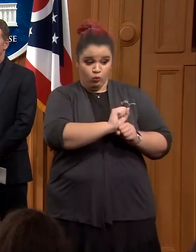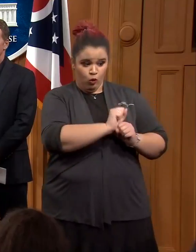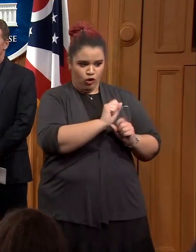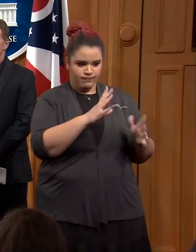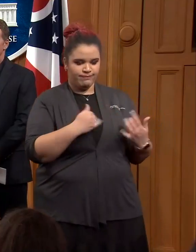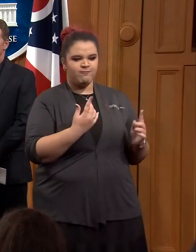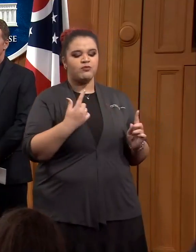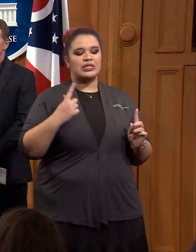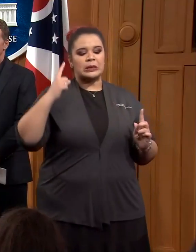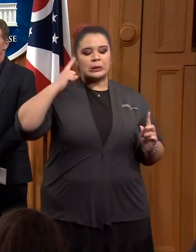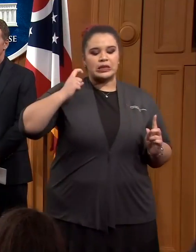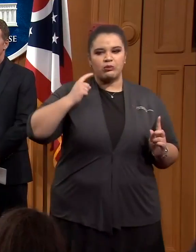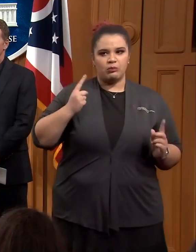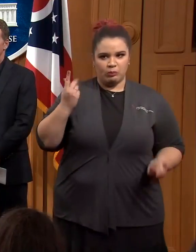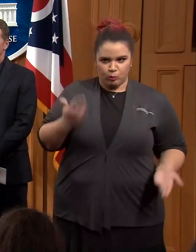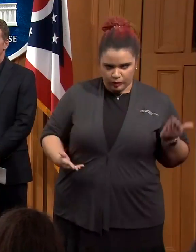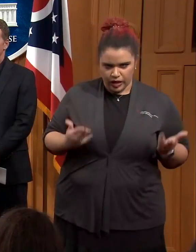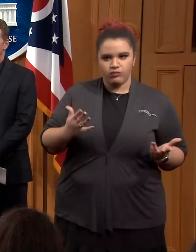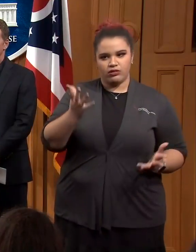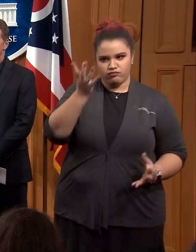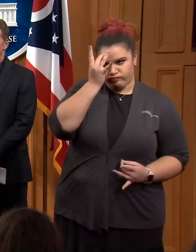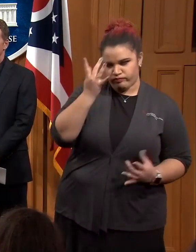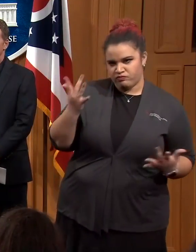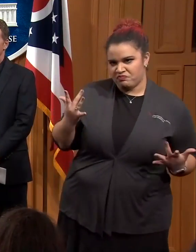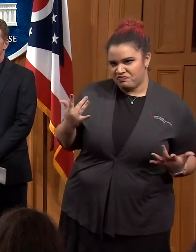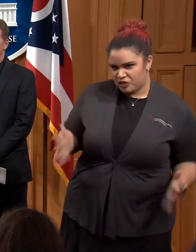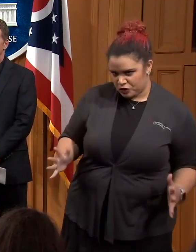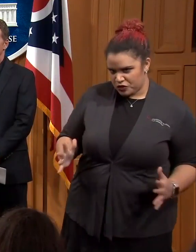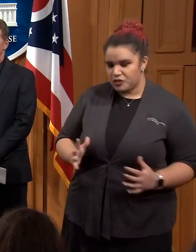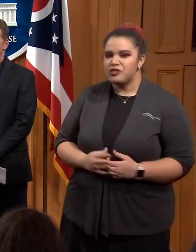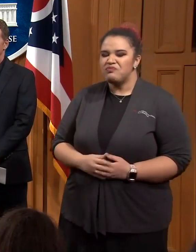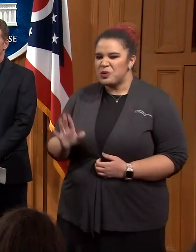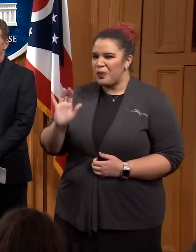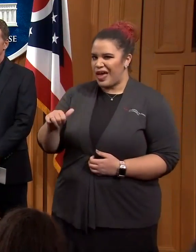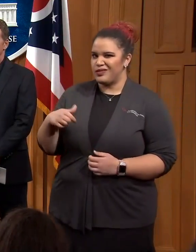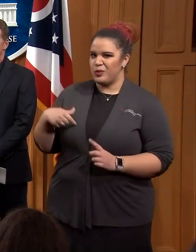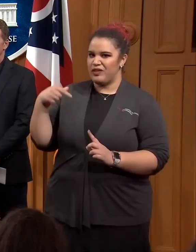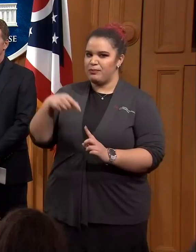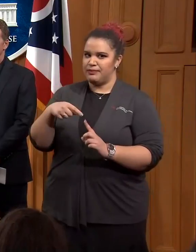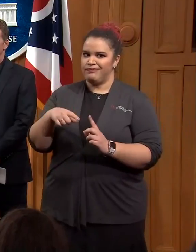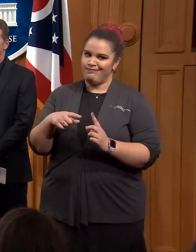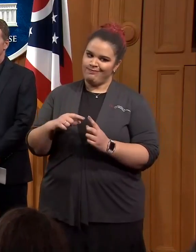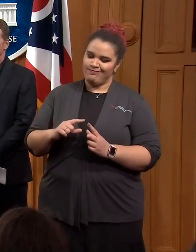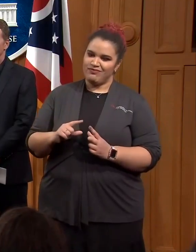we've been talking about all along. I want to talk again. I know yesterday